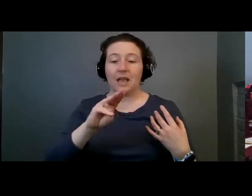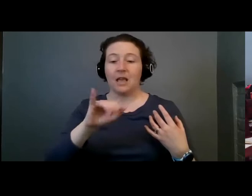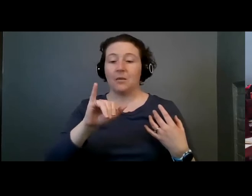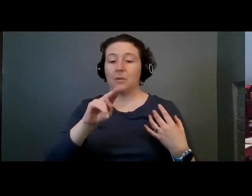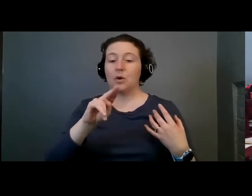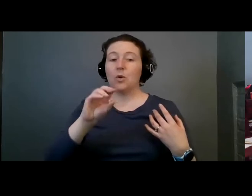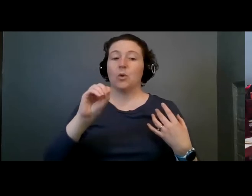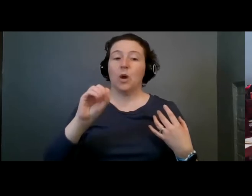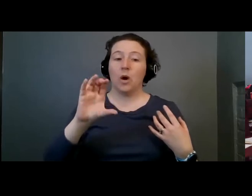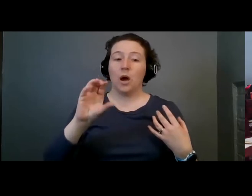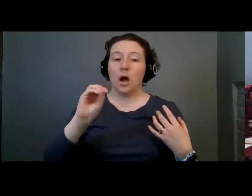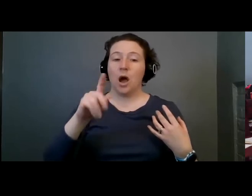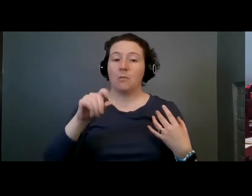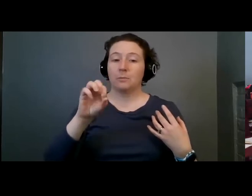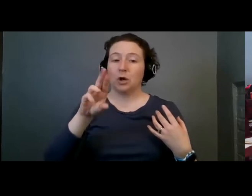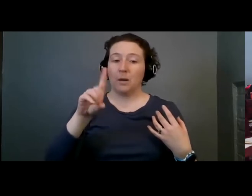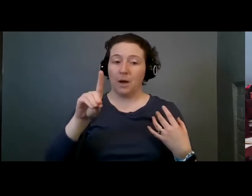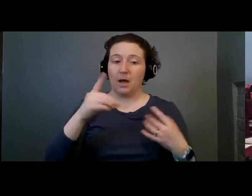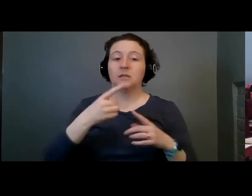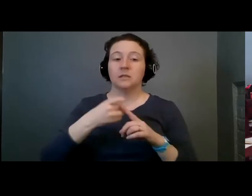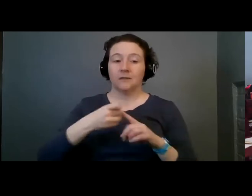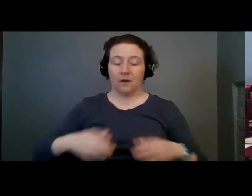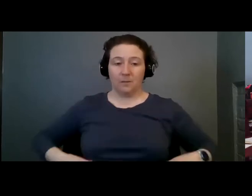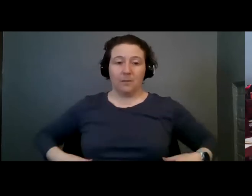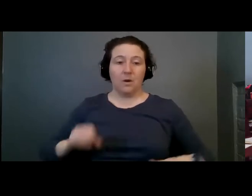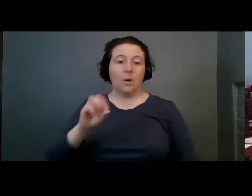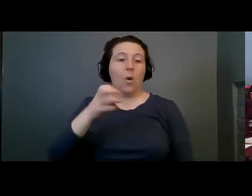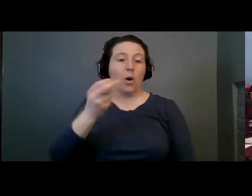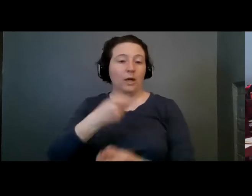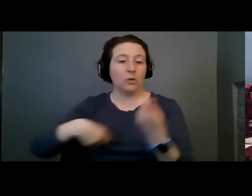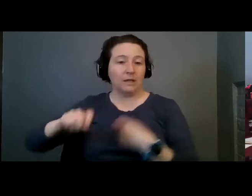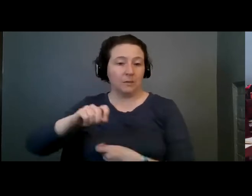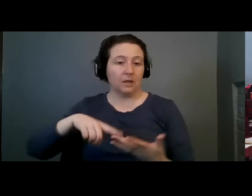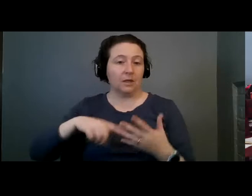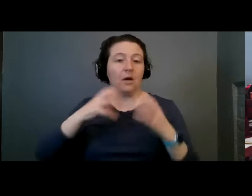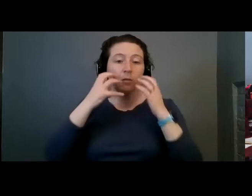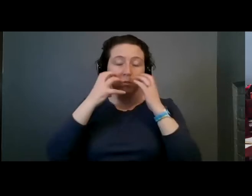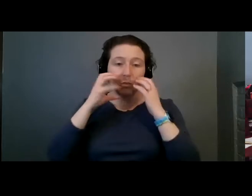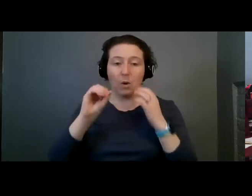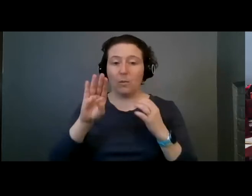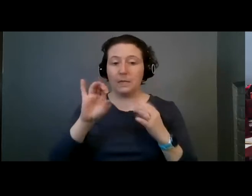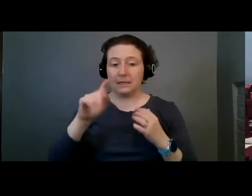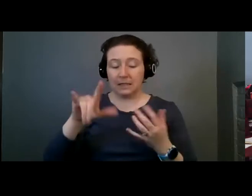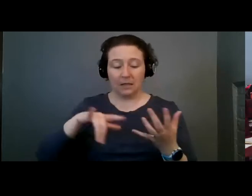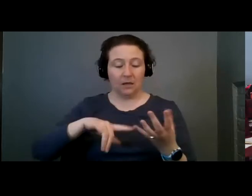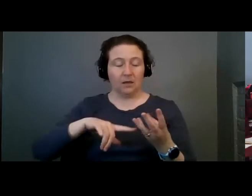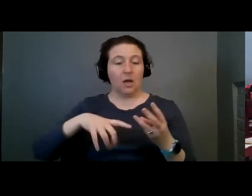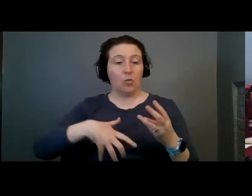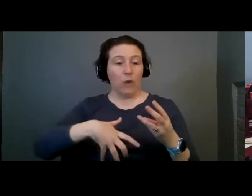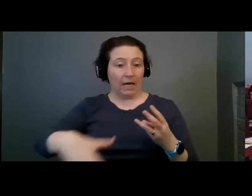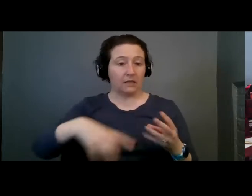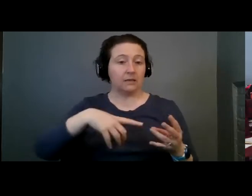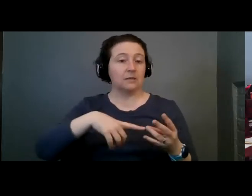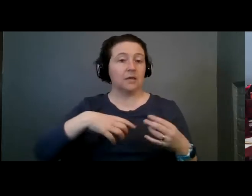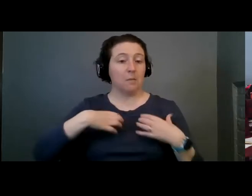immunocompromised state from a solid organ transplant, obesity, pregnancy, pulmonary